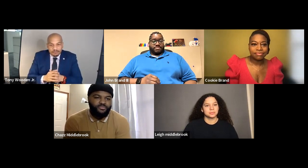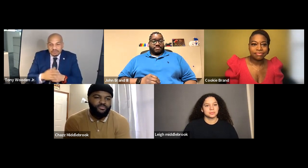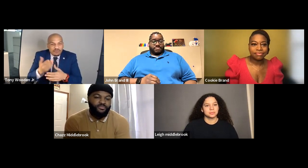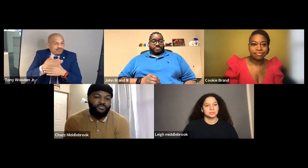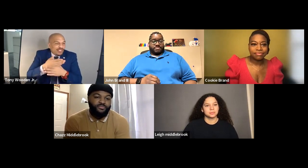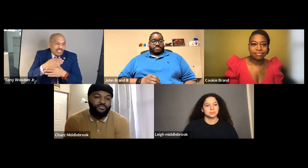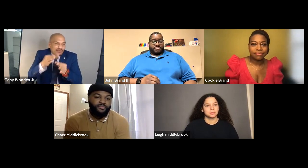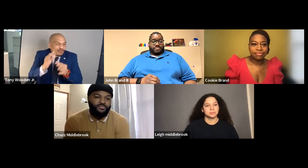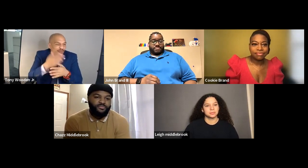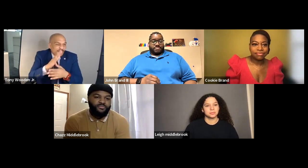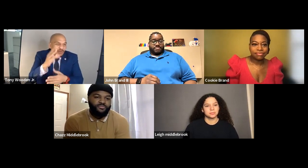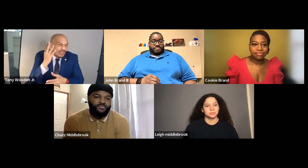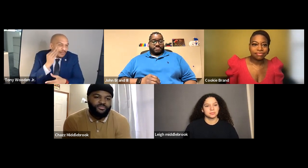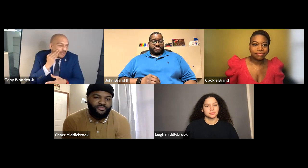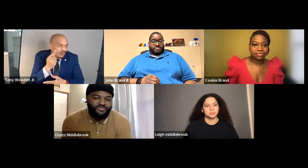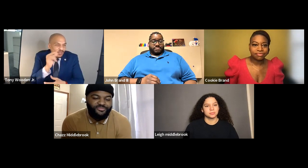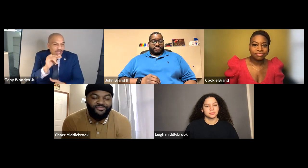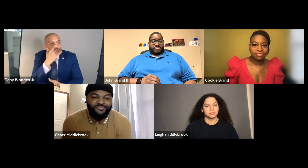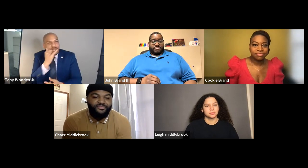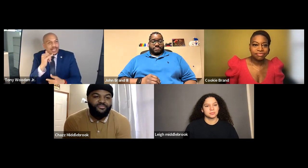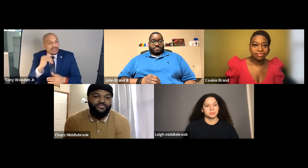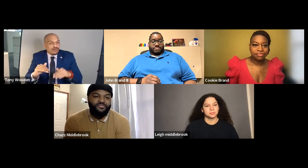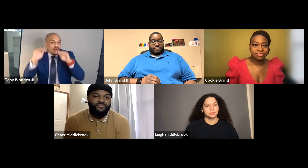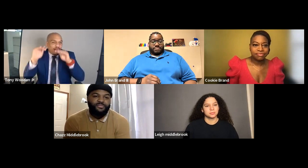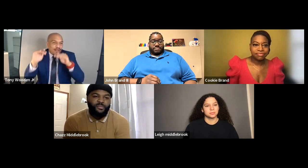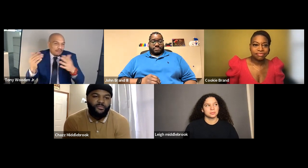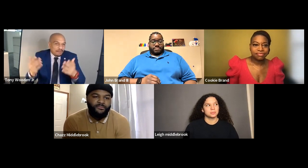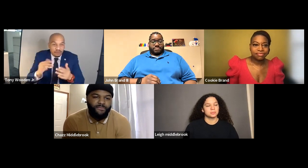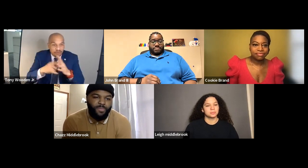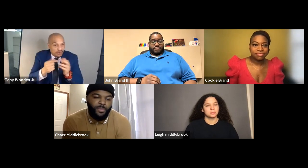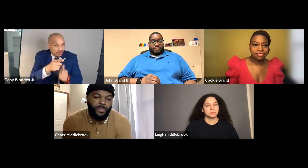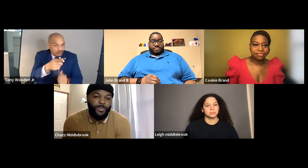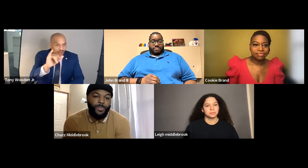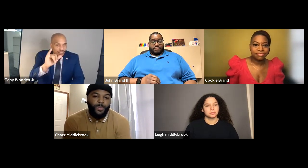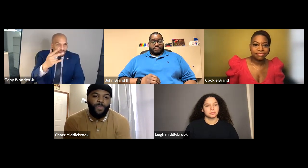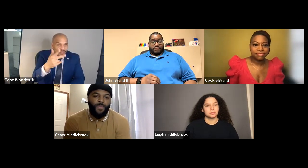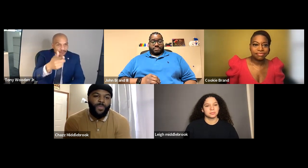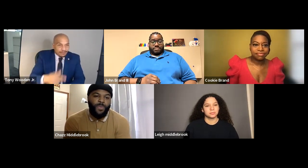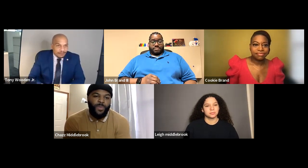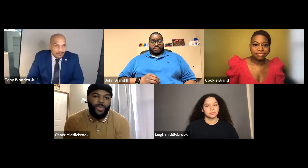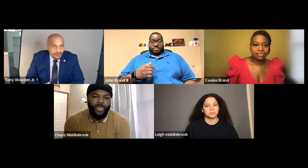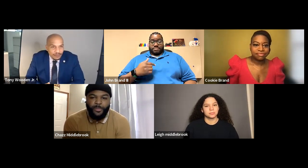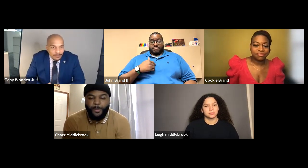what does that mean to you? Just share a little bit about your life experience, what it was like growing up. Let's start with